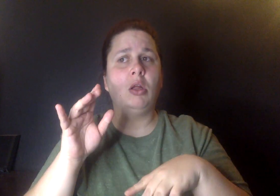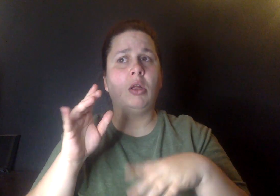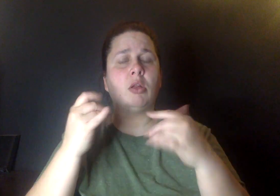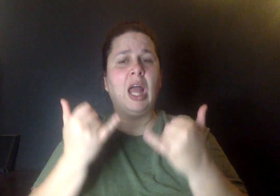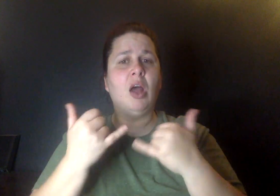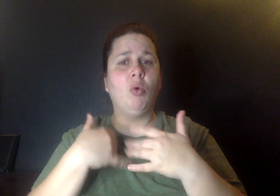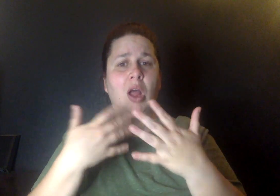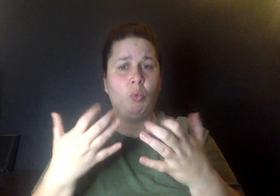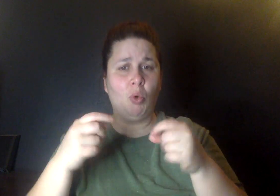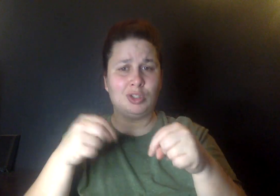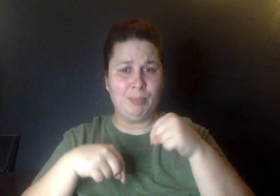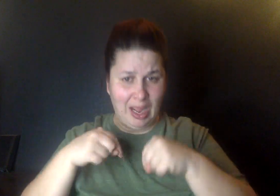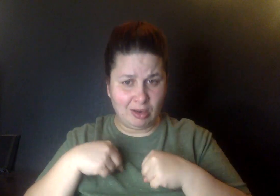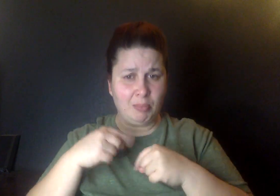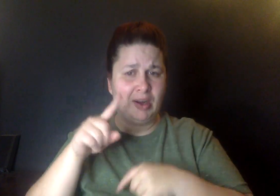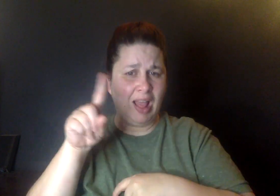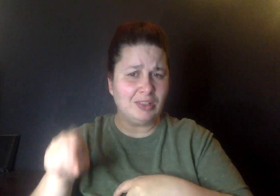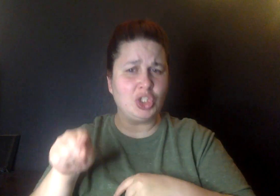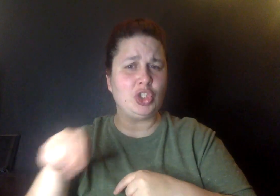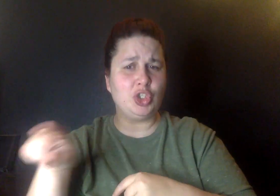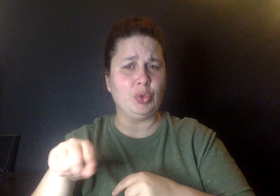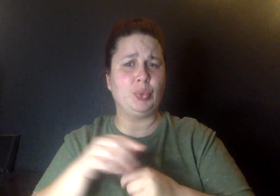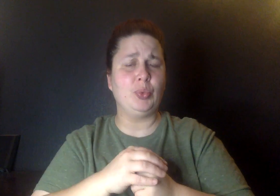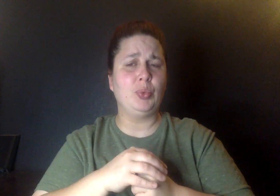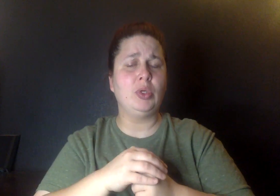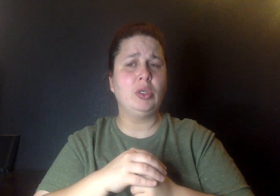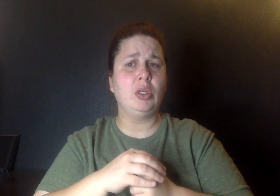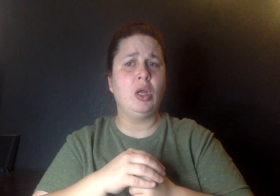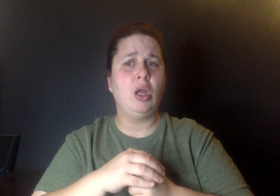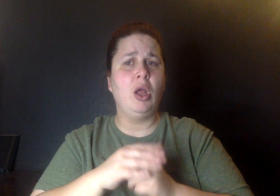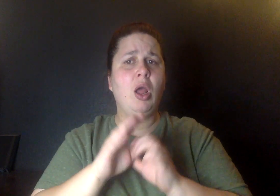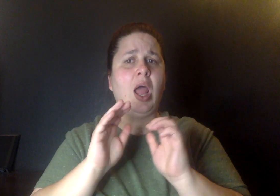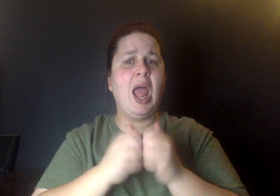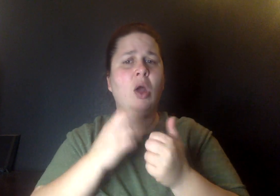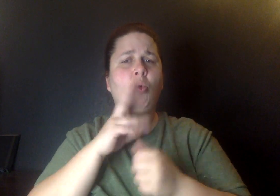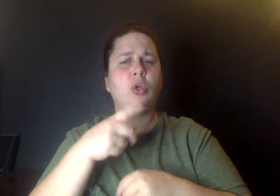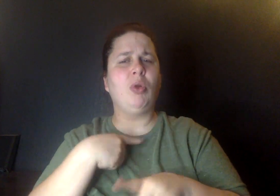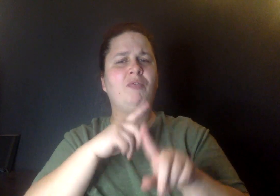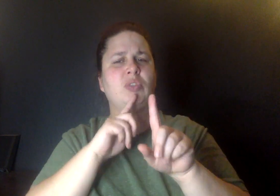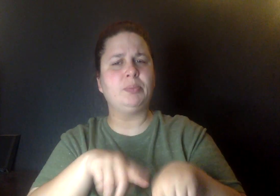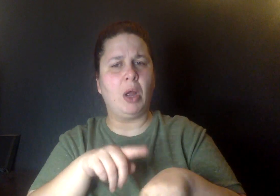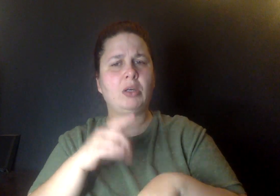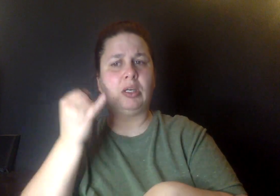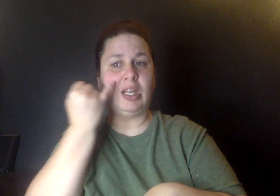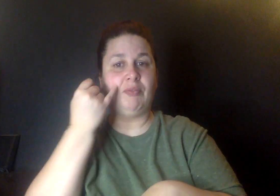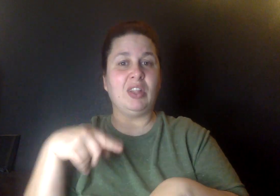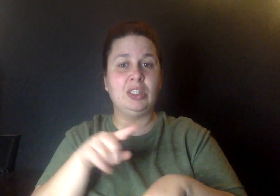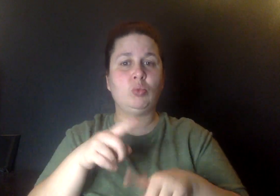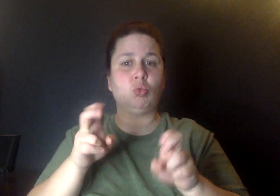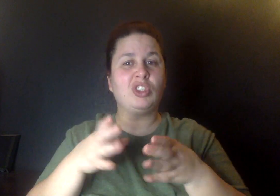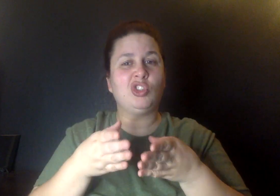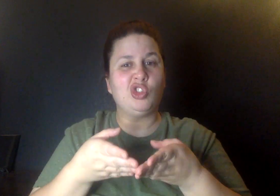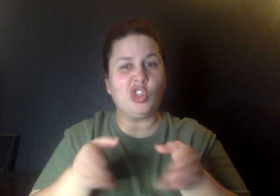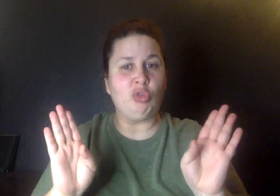Now, I want to ask you how you have responded in theory with general